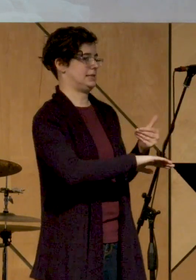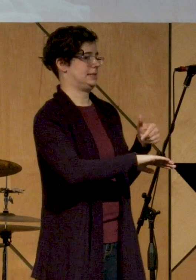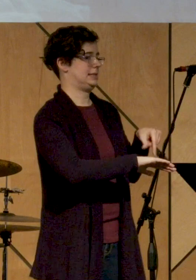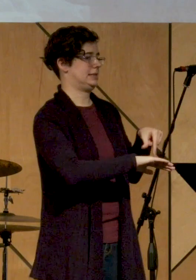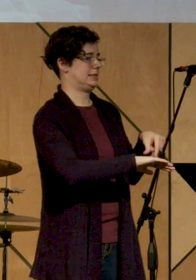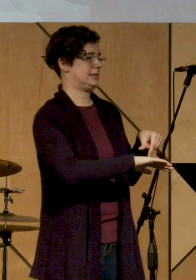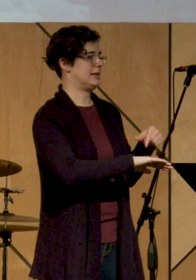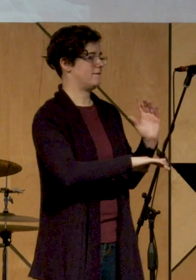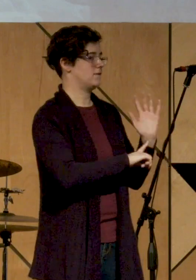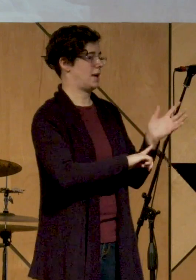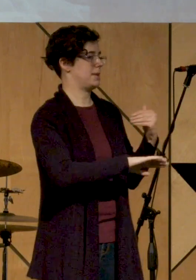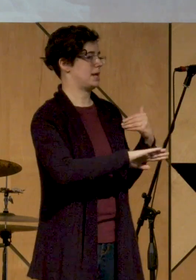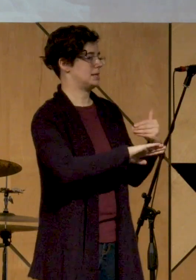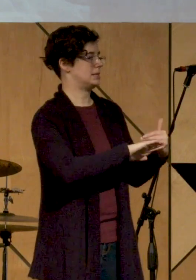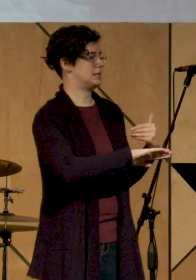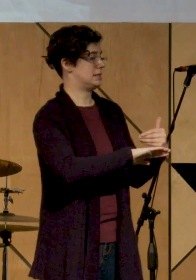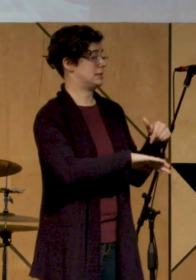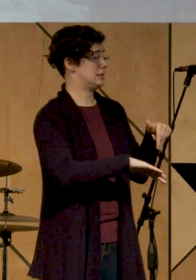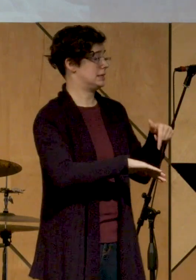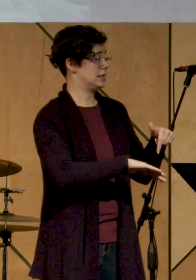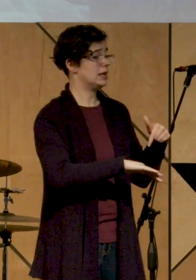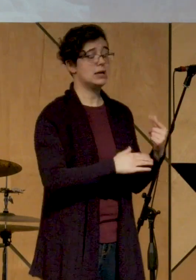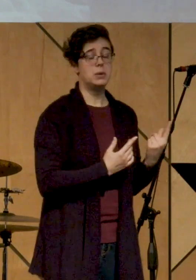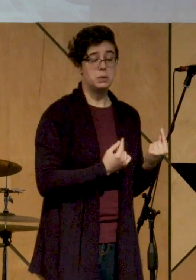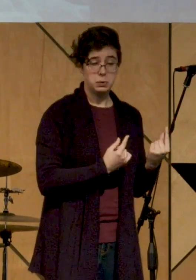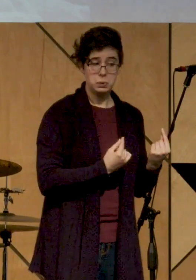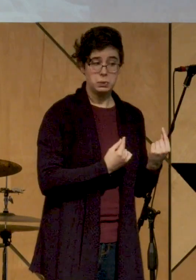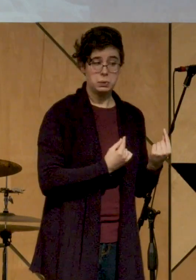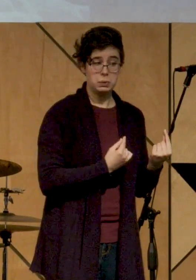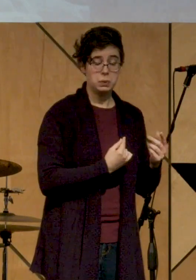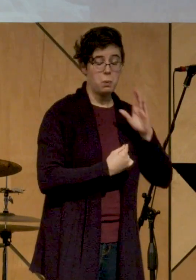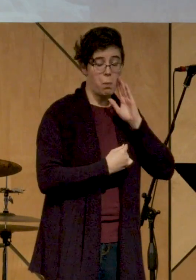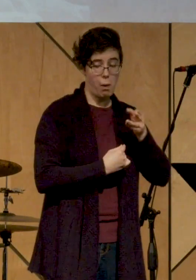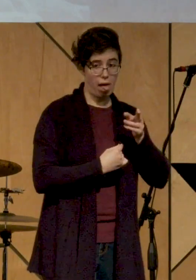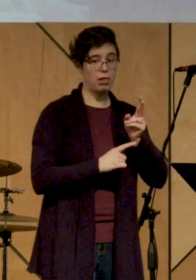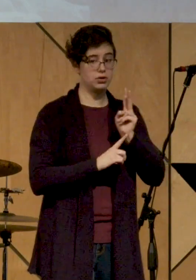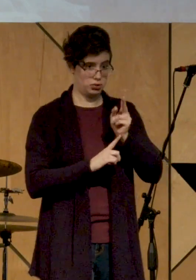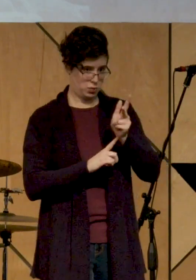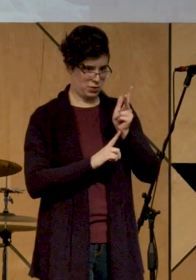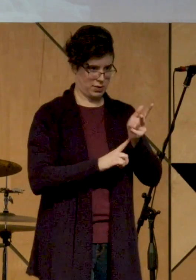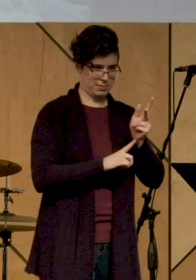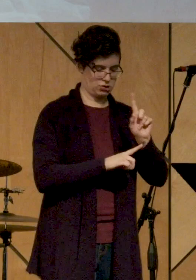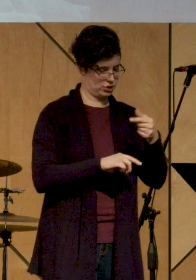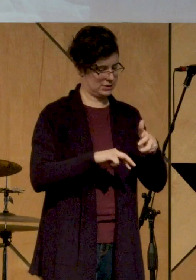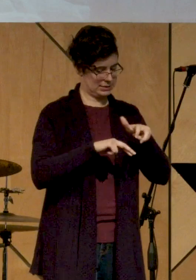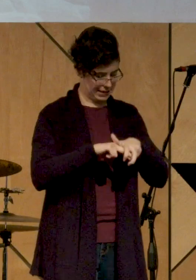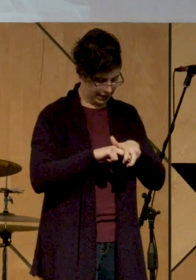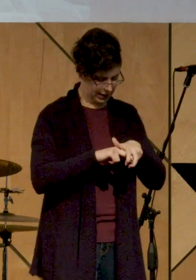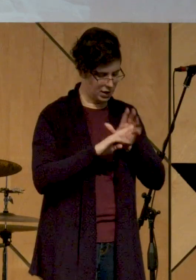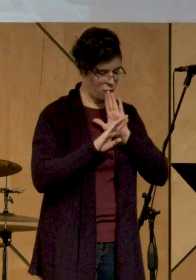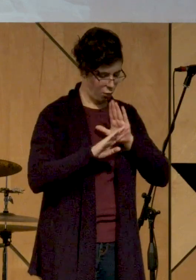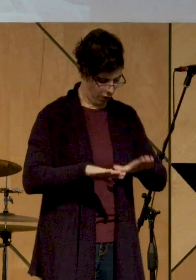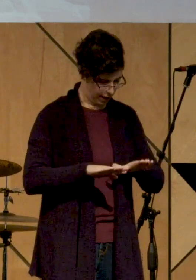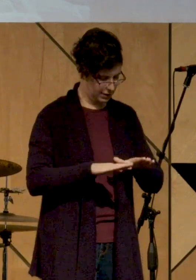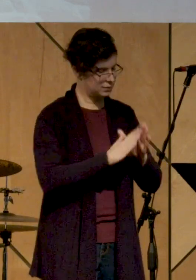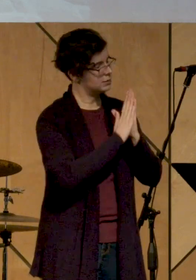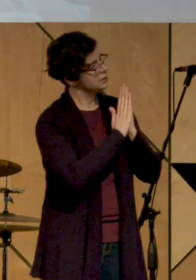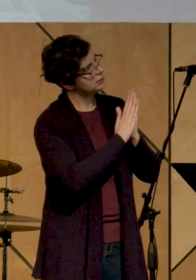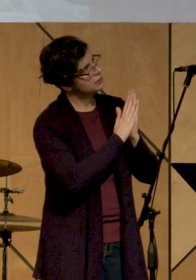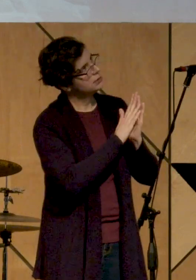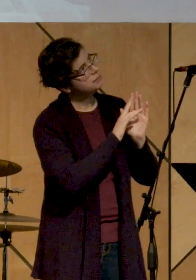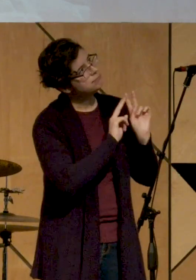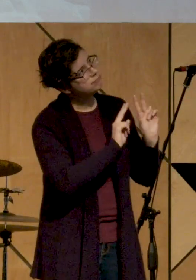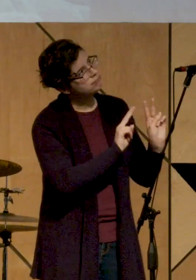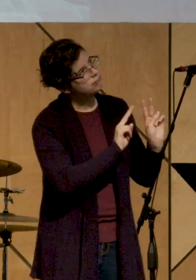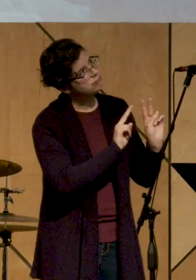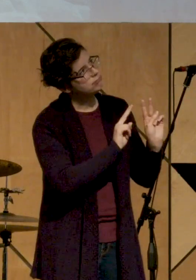just ahead of that. And in those 5 minutes, he spends 2 or 3 of them in silent prayer, just